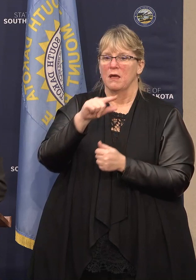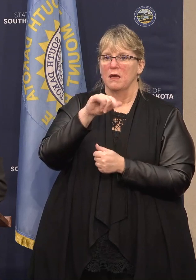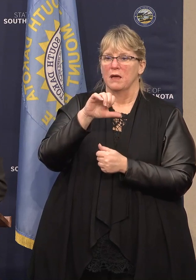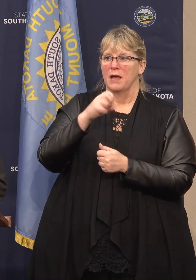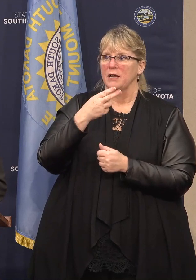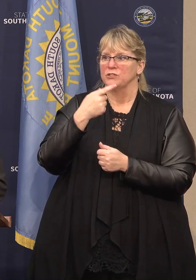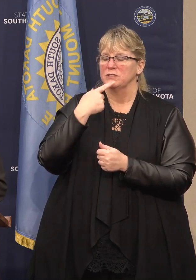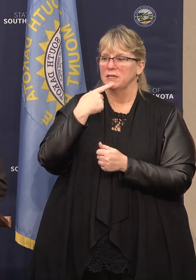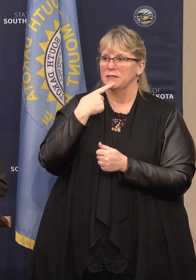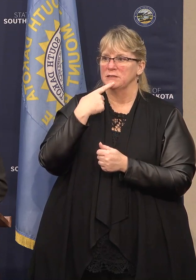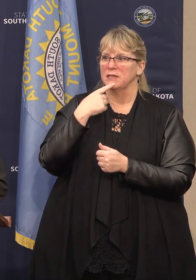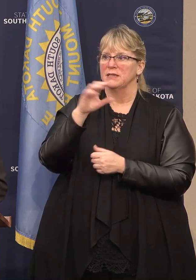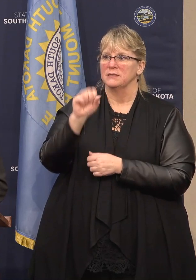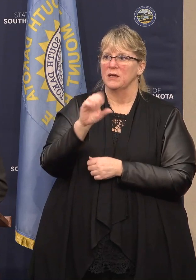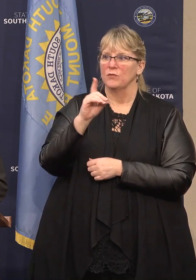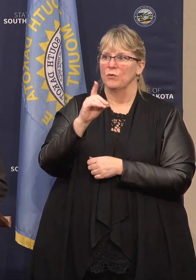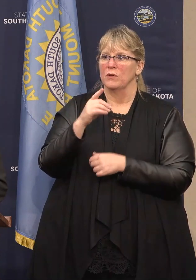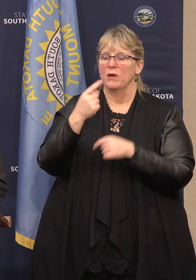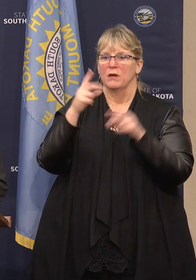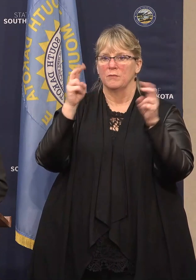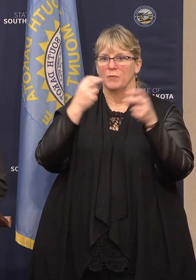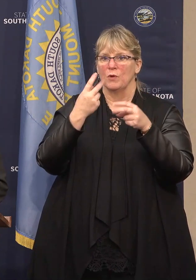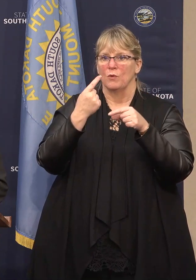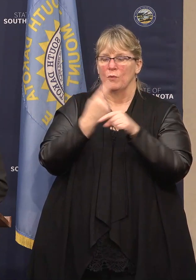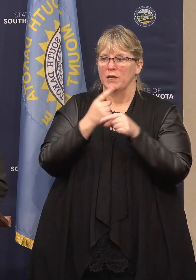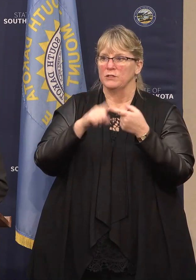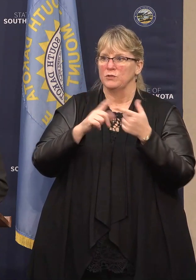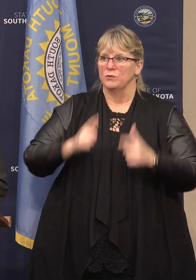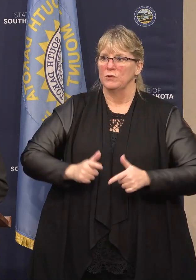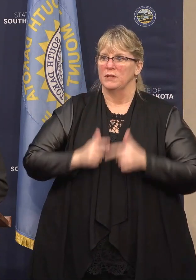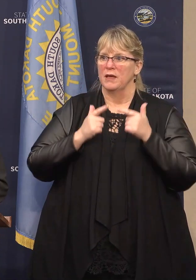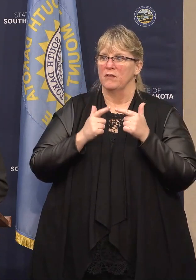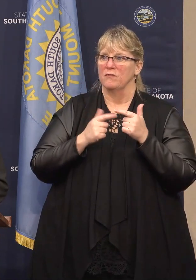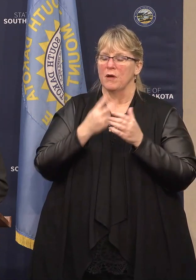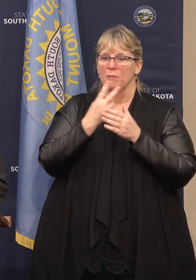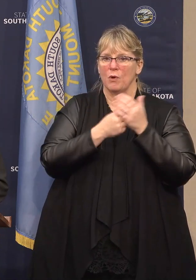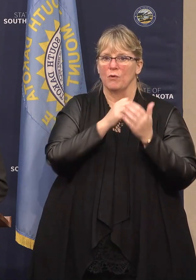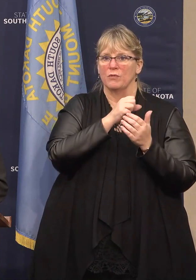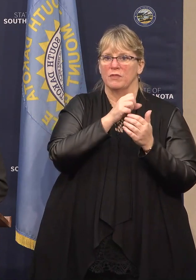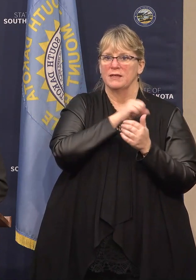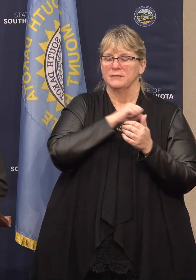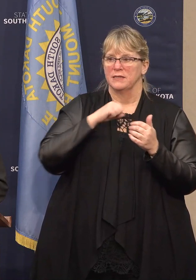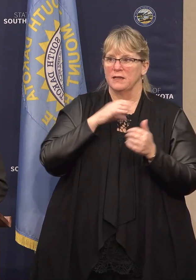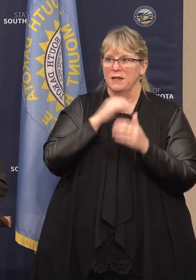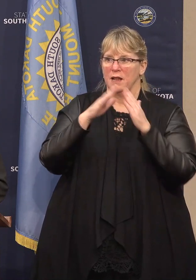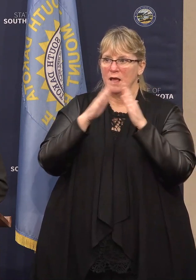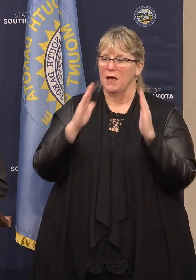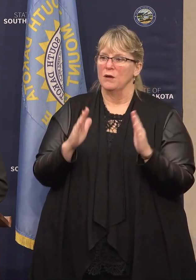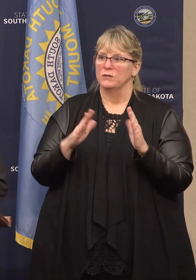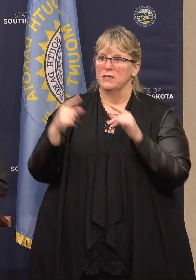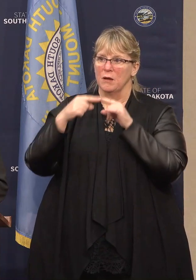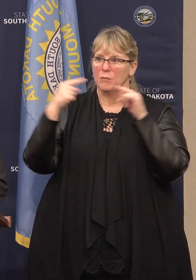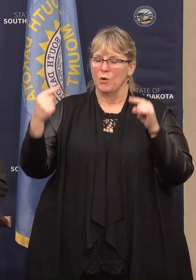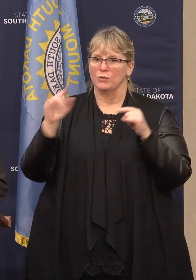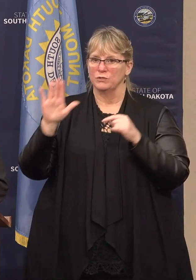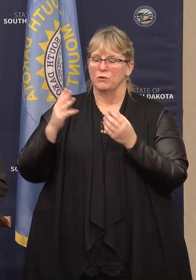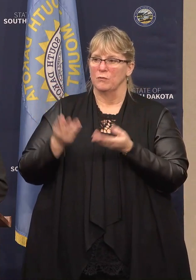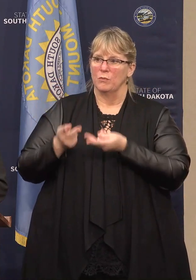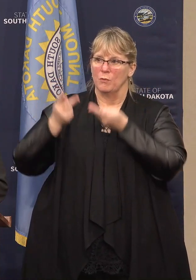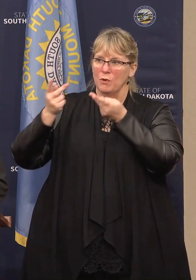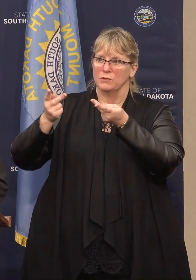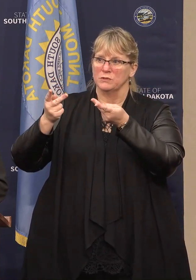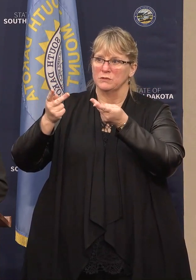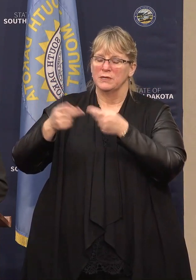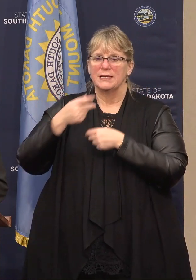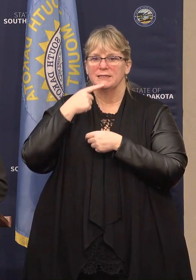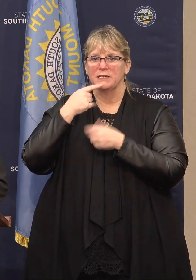effectively saying that South Dakota Right to Life opposed your proposal. Both Senate leadership and House leadership oppose your proposal. Said